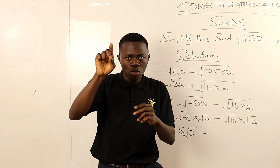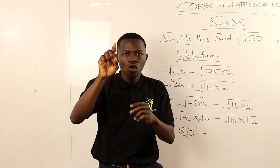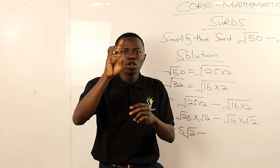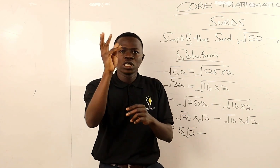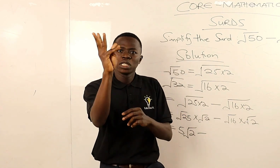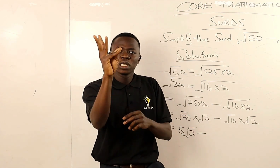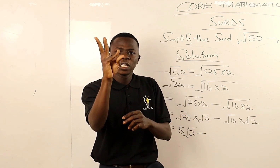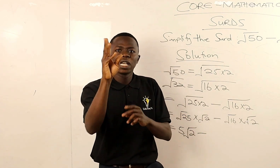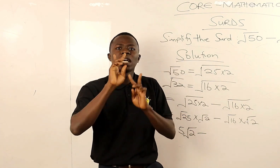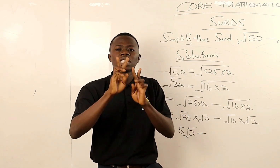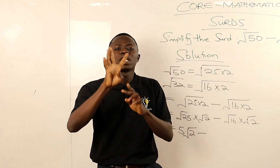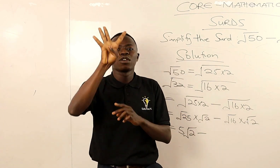So let's write that.